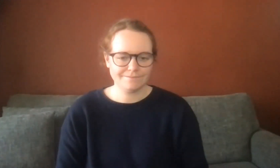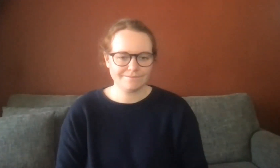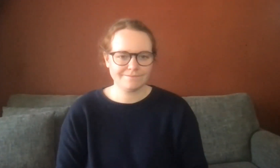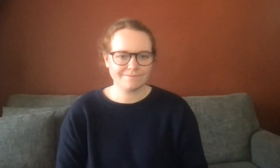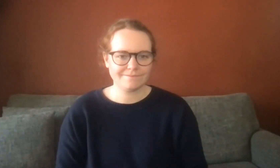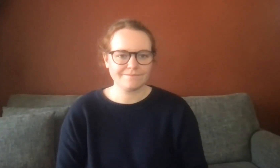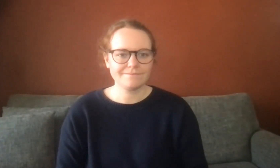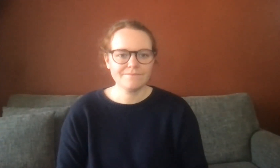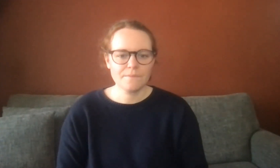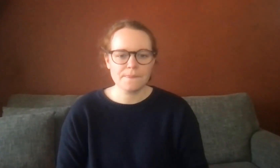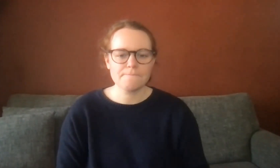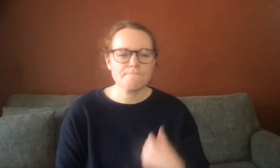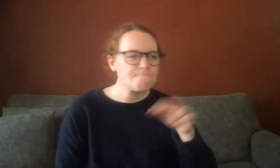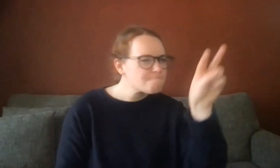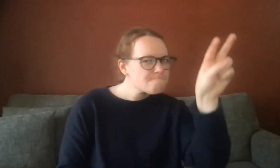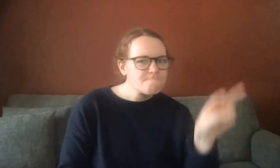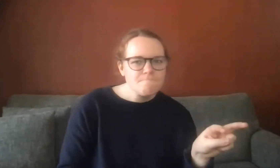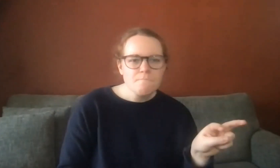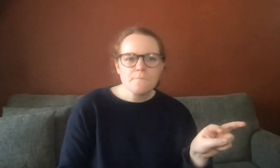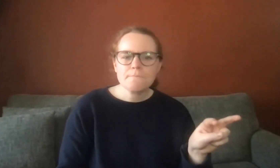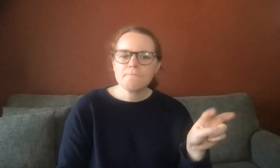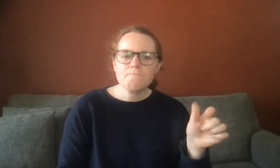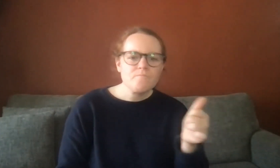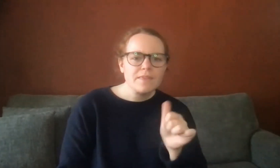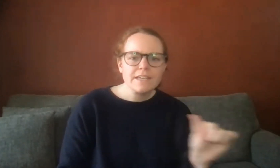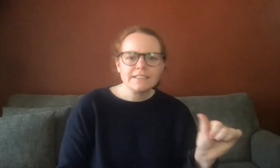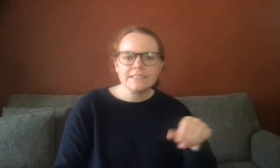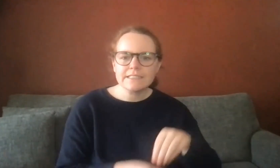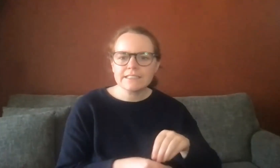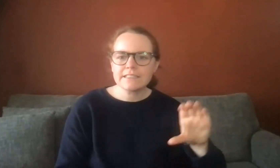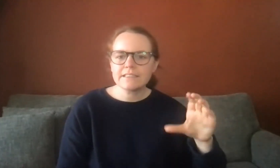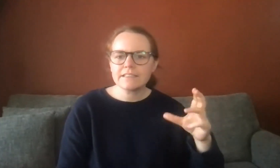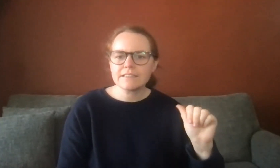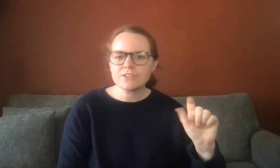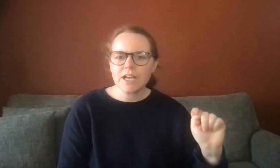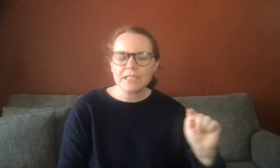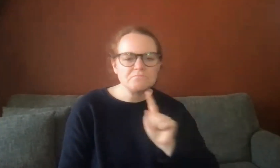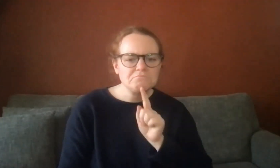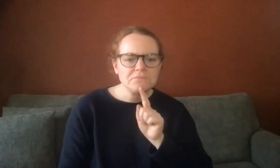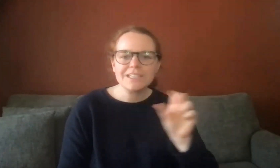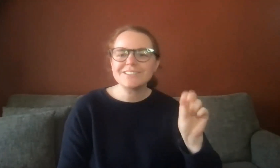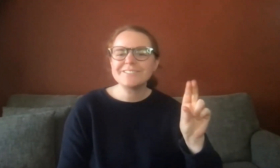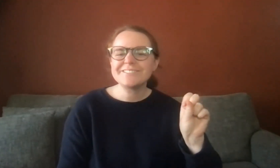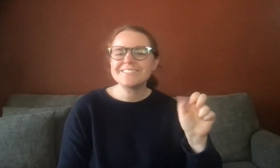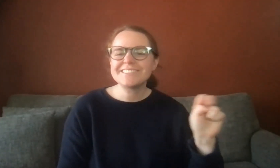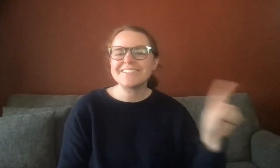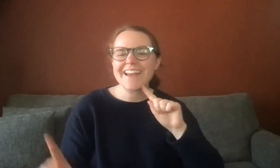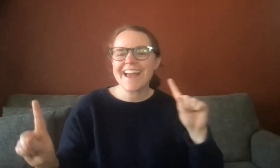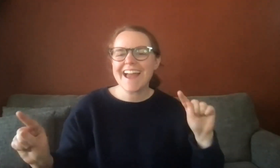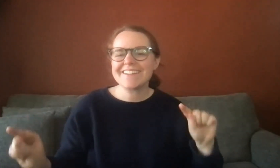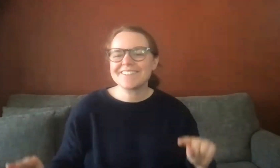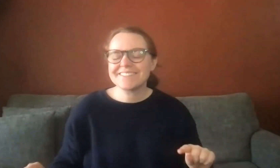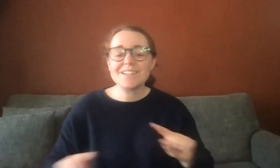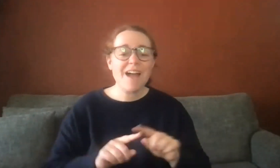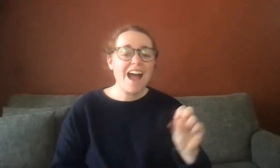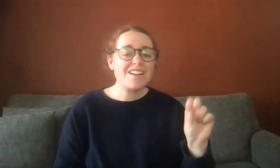I'll just have a look here. Is there anything in the chat? Probably Susan was answering them as we went along, but Susan, feel free